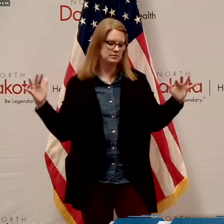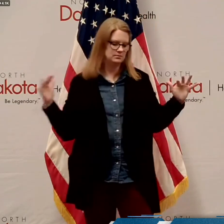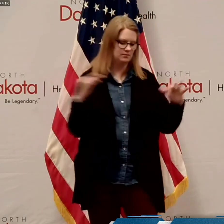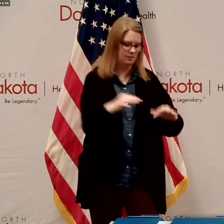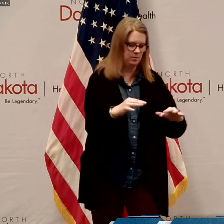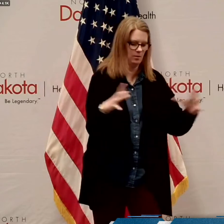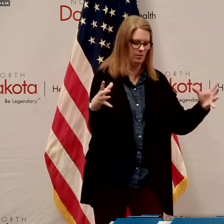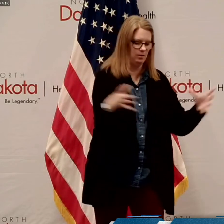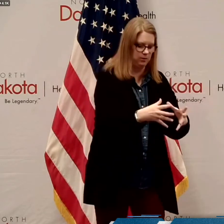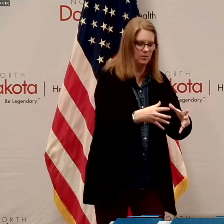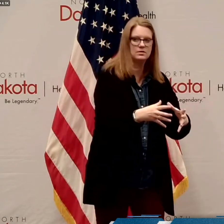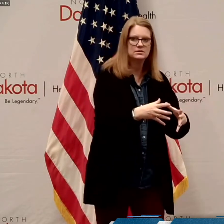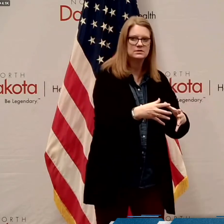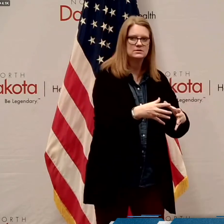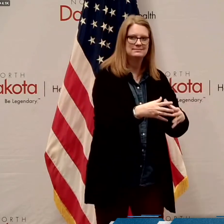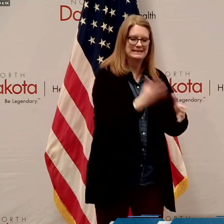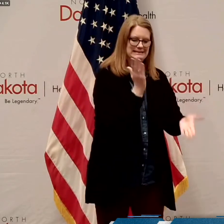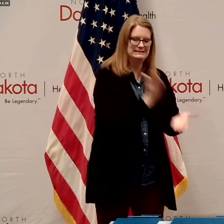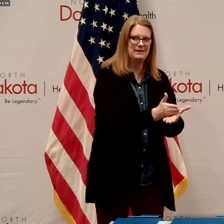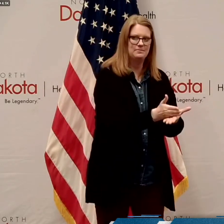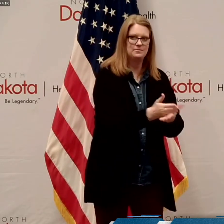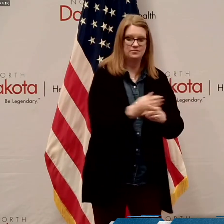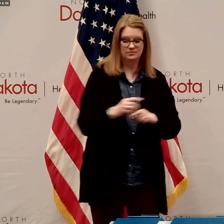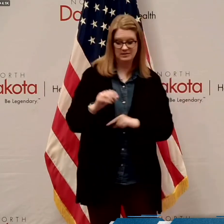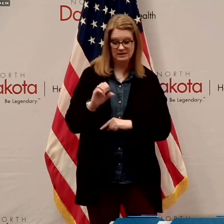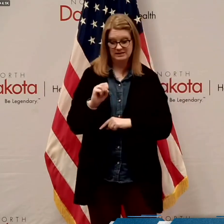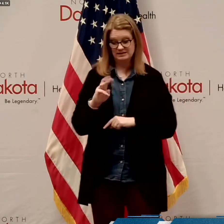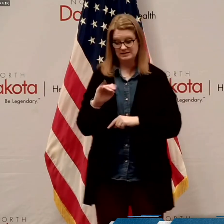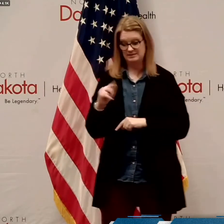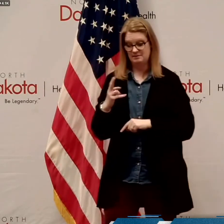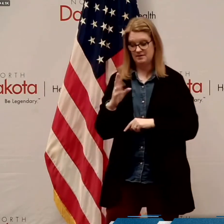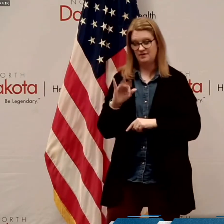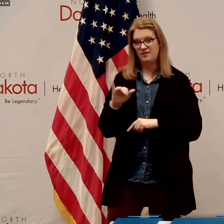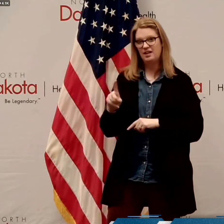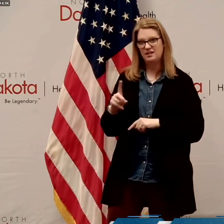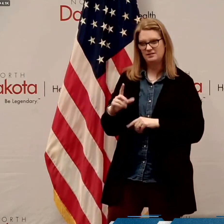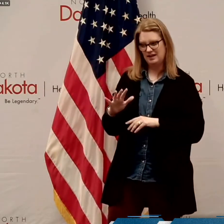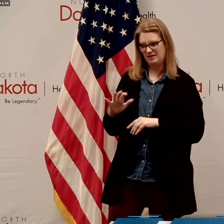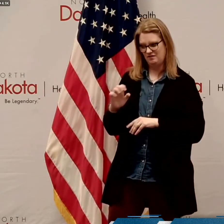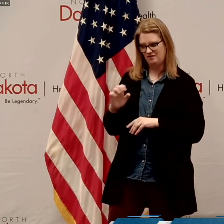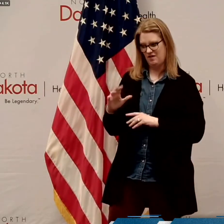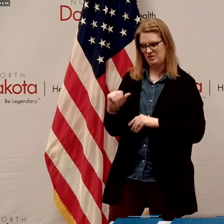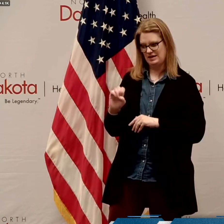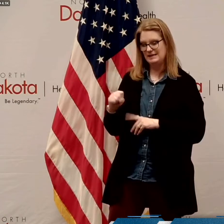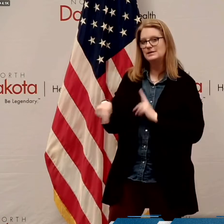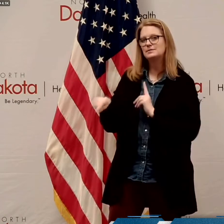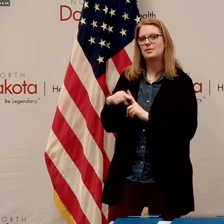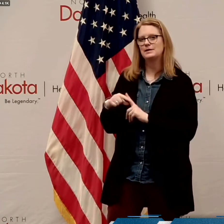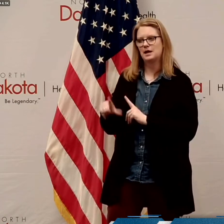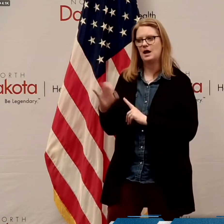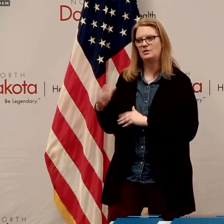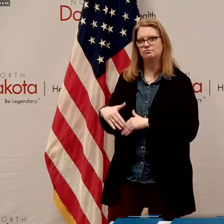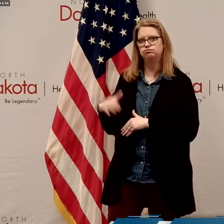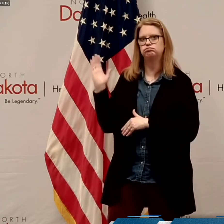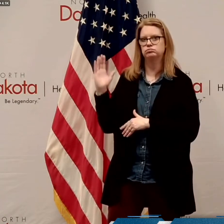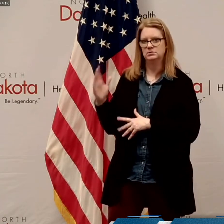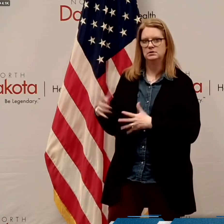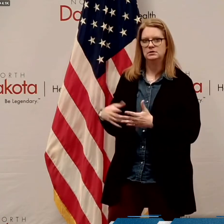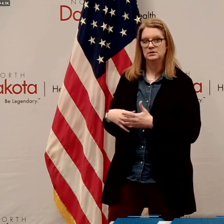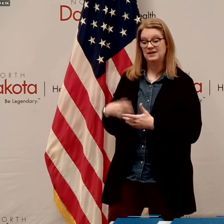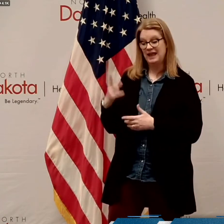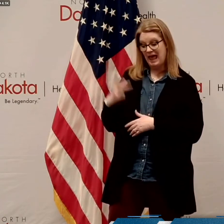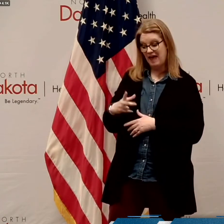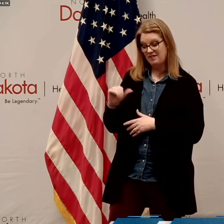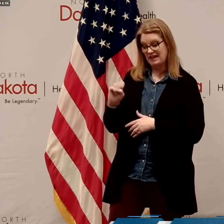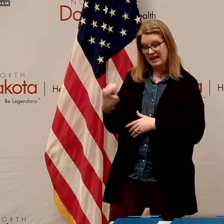a Smithfield. Before we get to, there are over 500 cases plus another 100 or more that are home. So over half the cases in all of